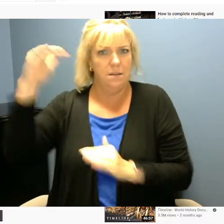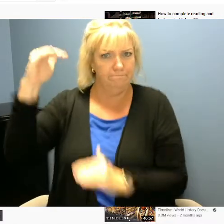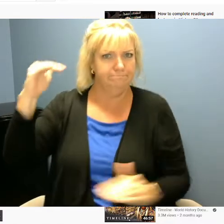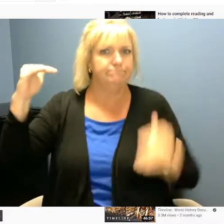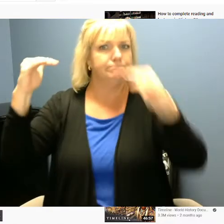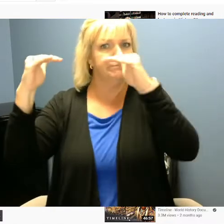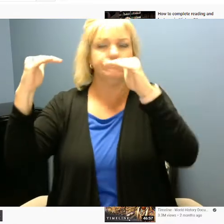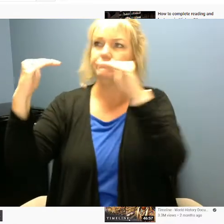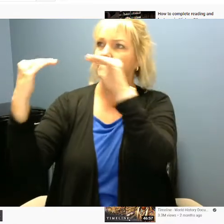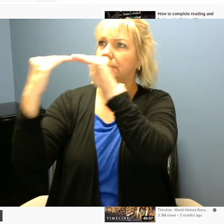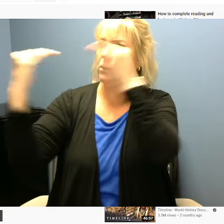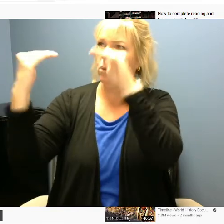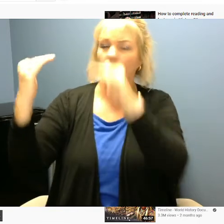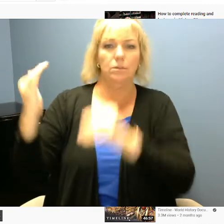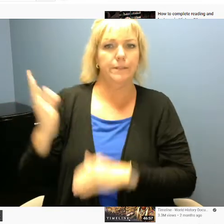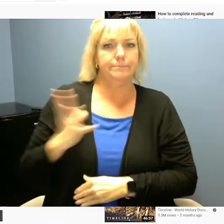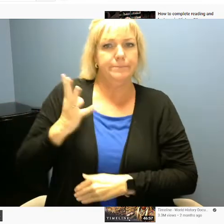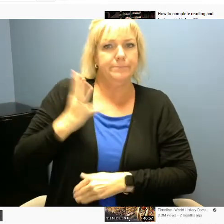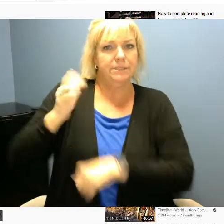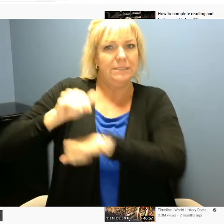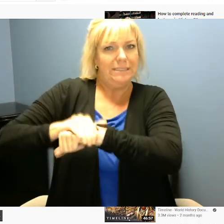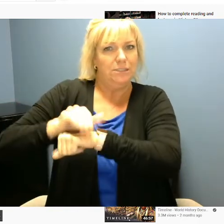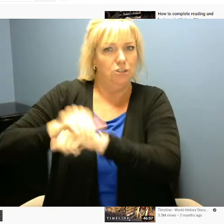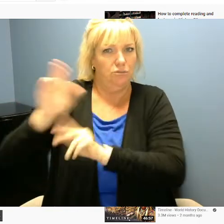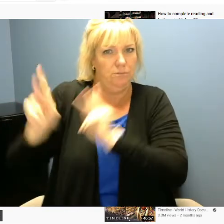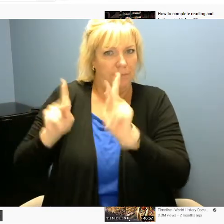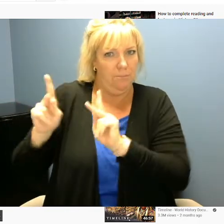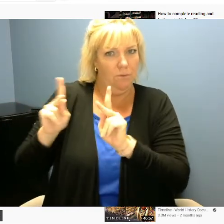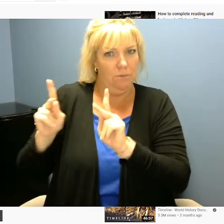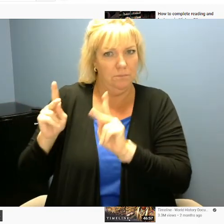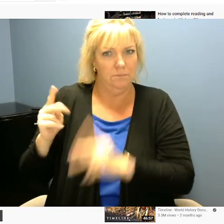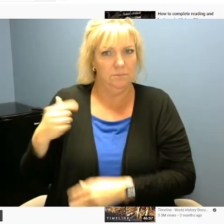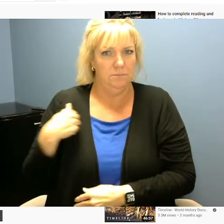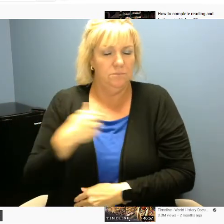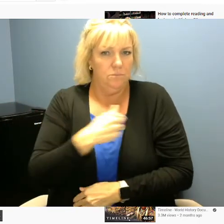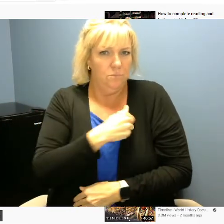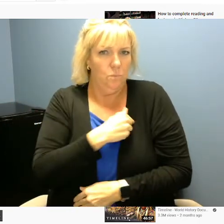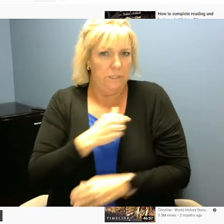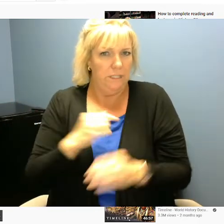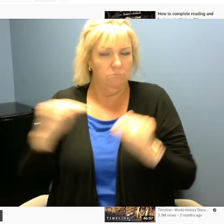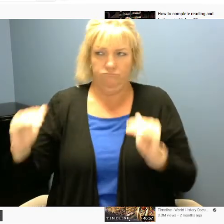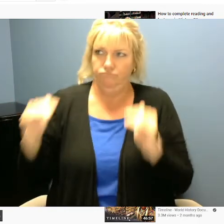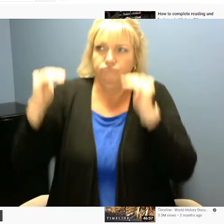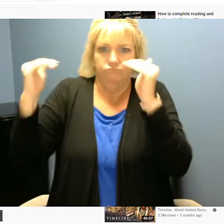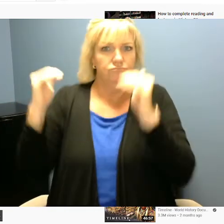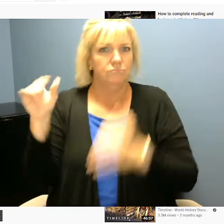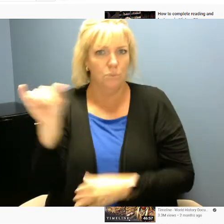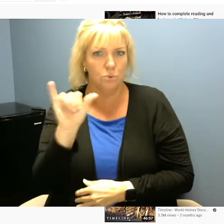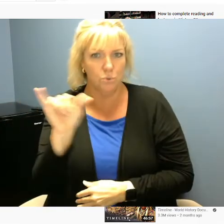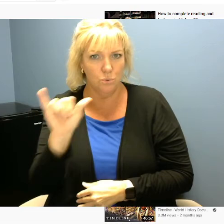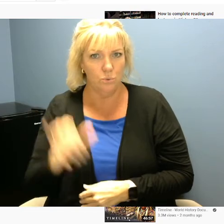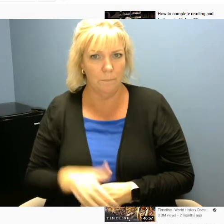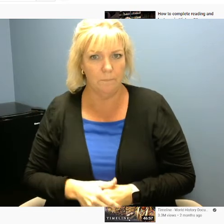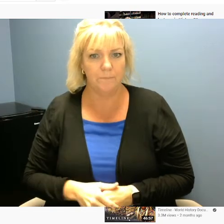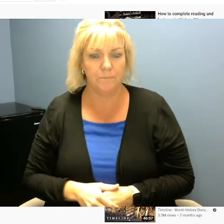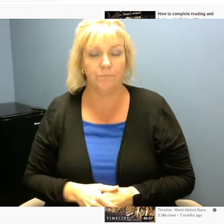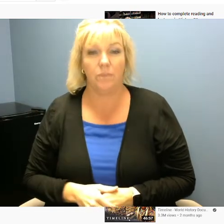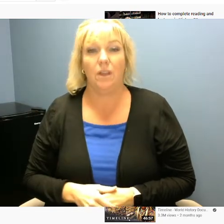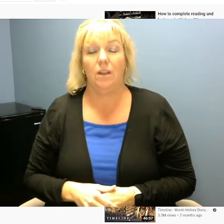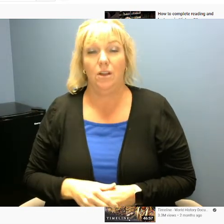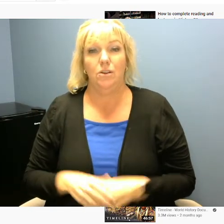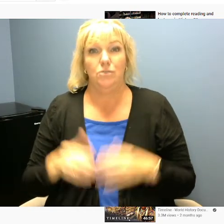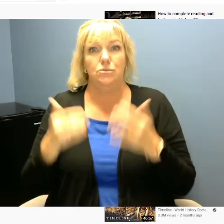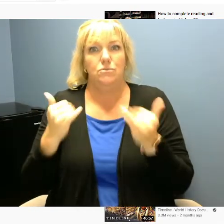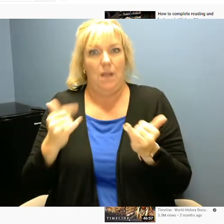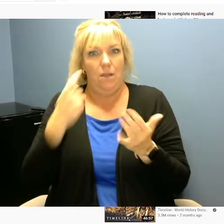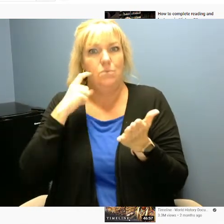our English compatriots across the ocean. And so we're starting to see houses get